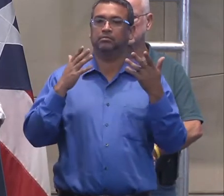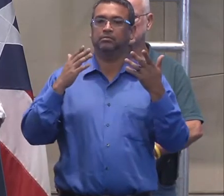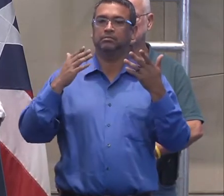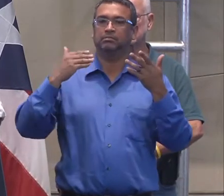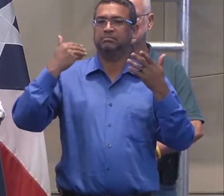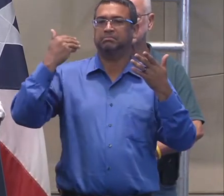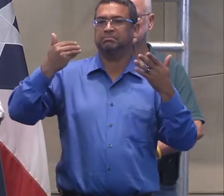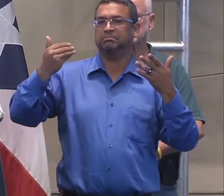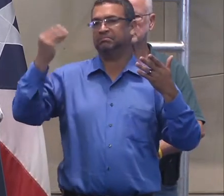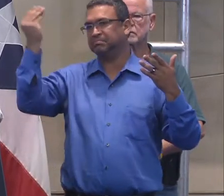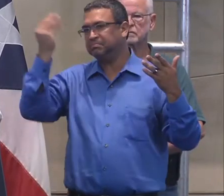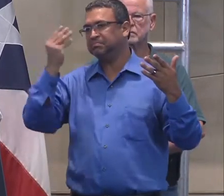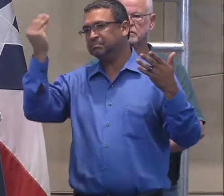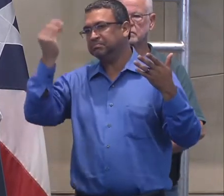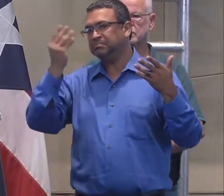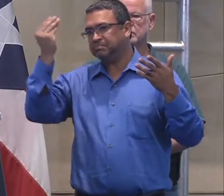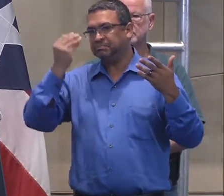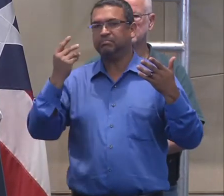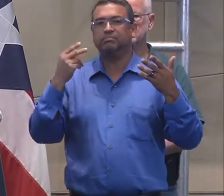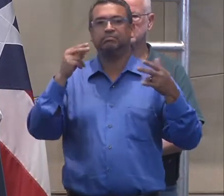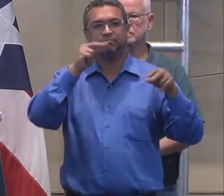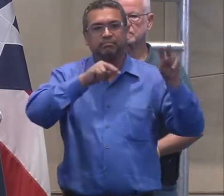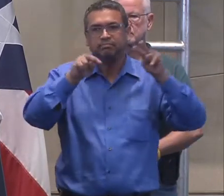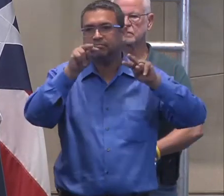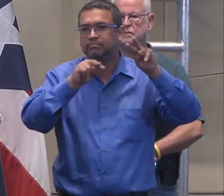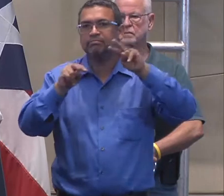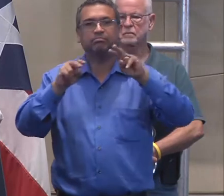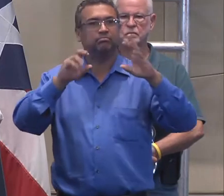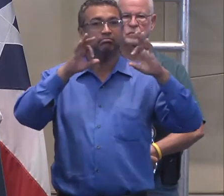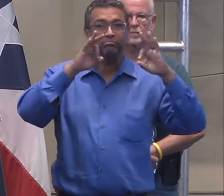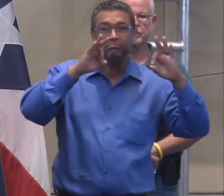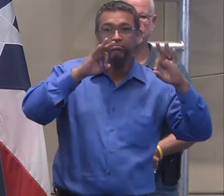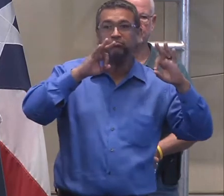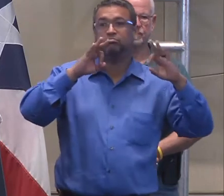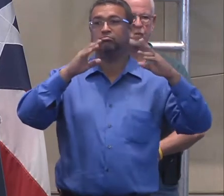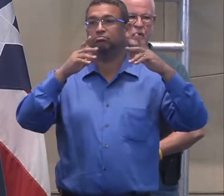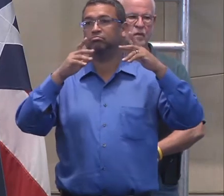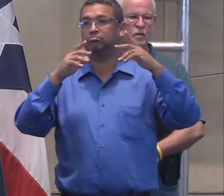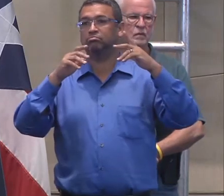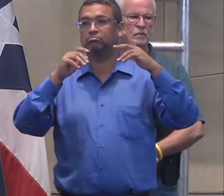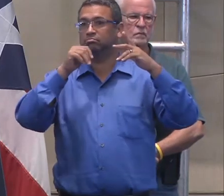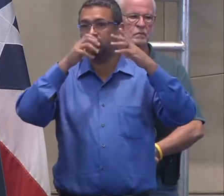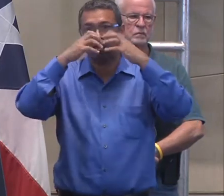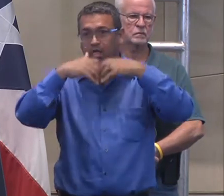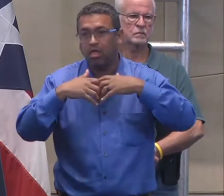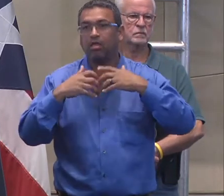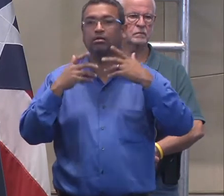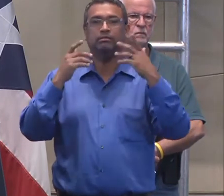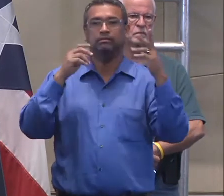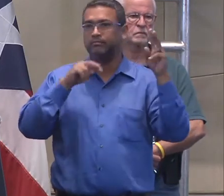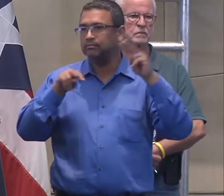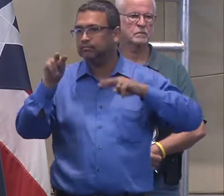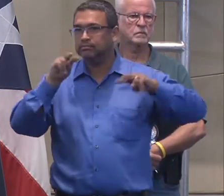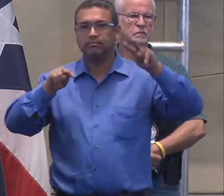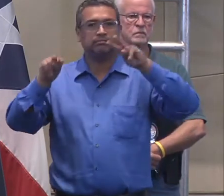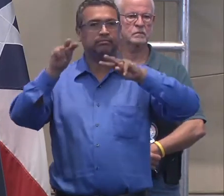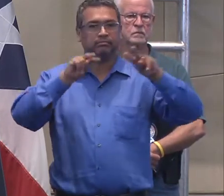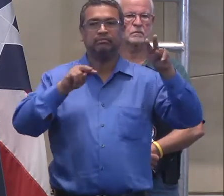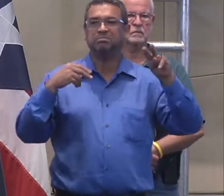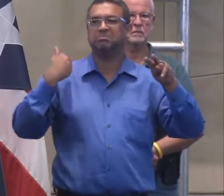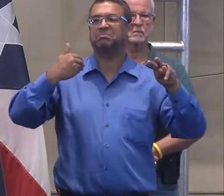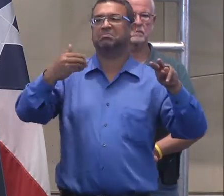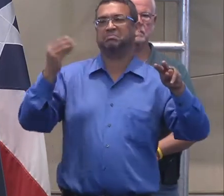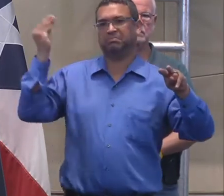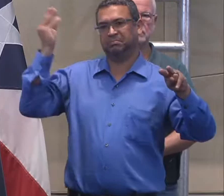regarding the structural integrity of all of the schools, so that we are on a path to having all of that information